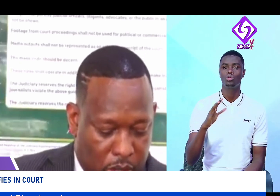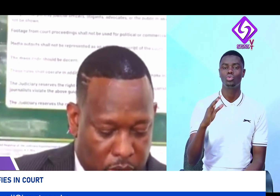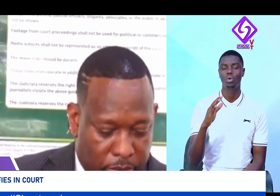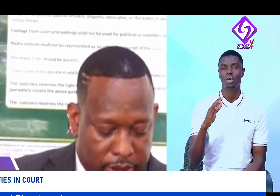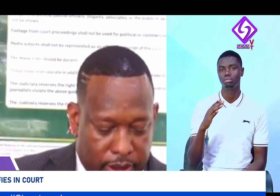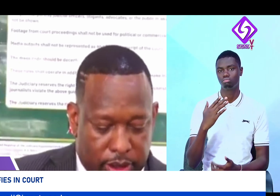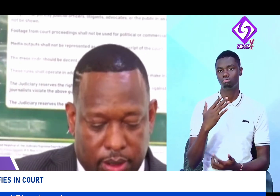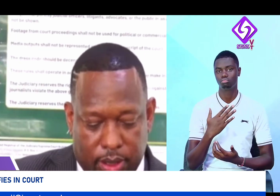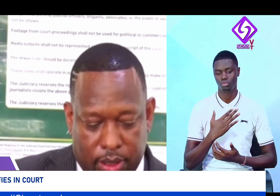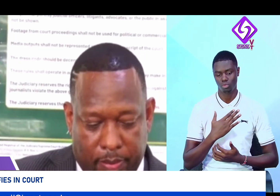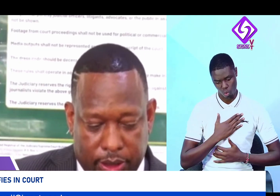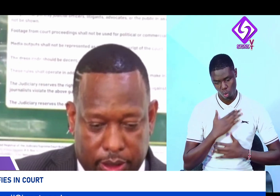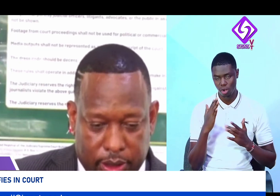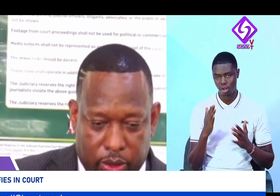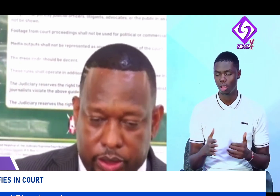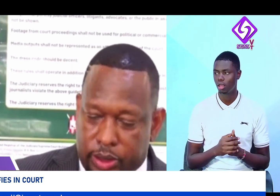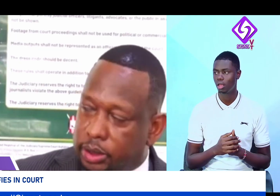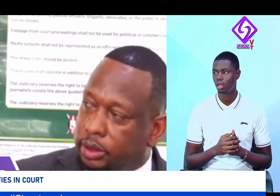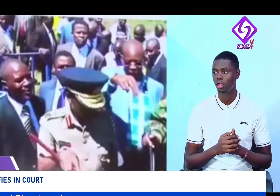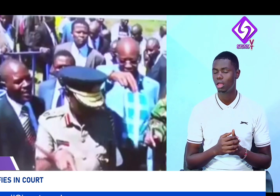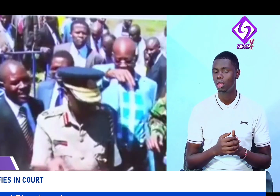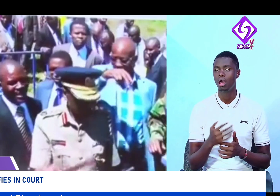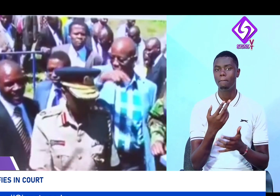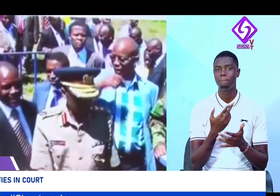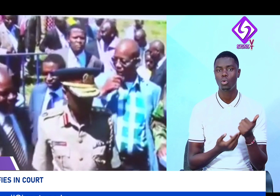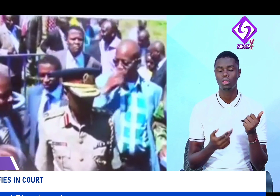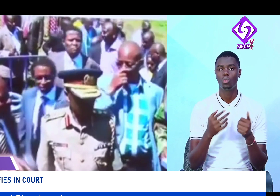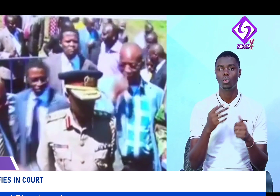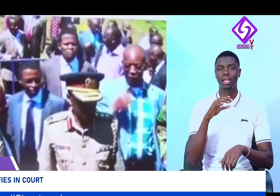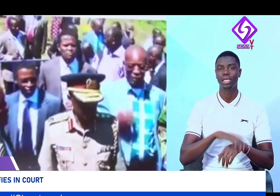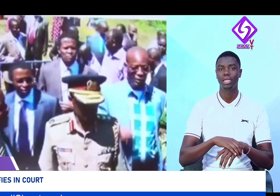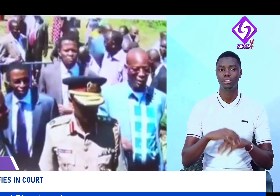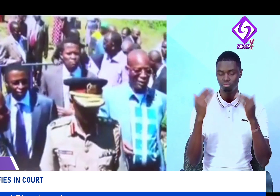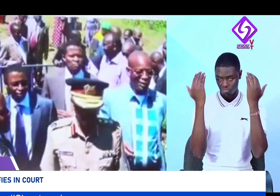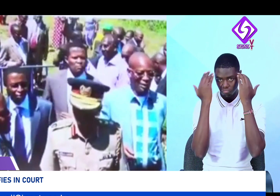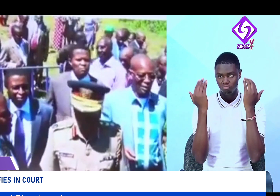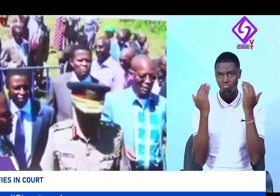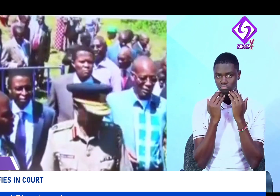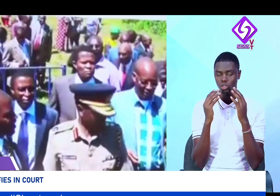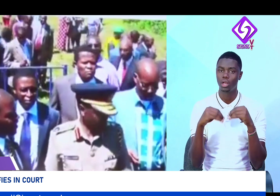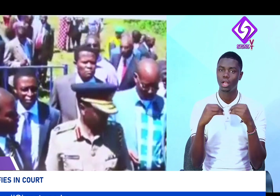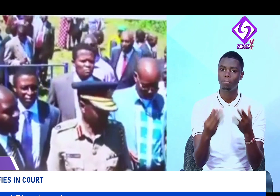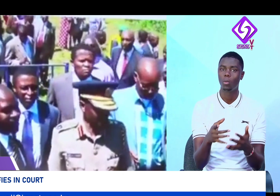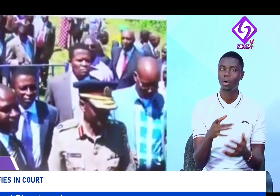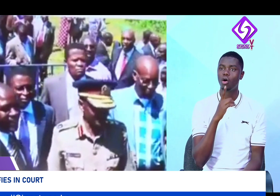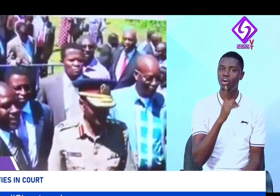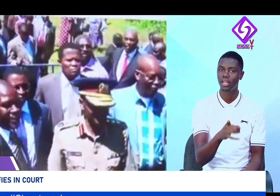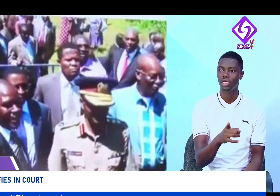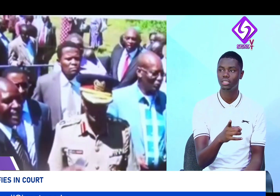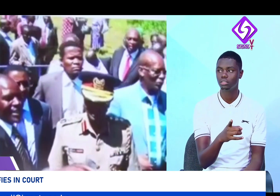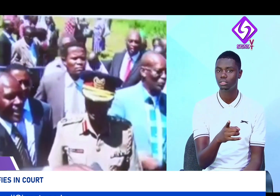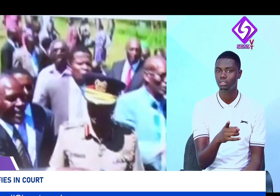go to mislead the magistrate's court, they issue investing orders, Your Honor, then through that